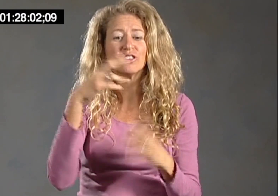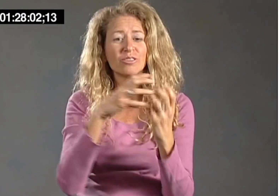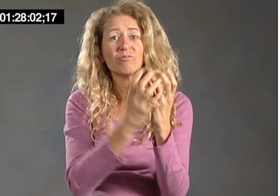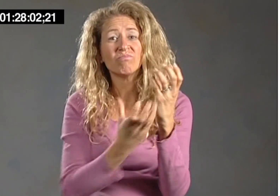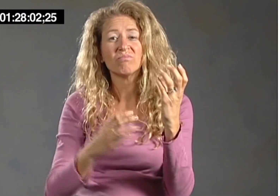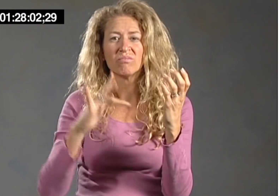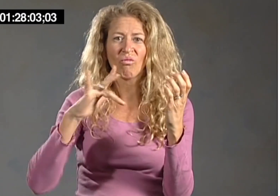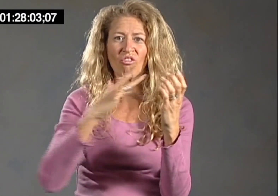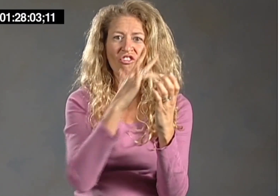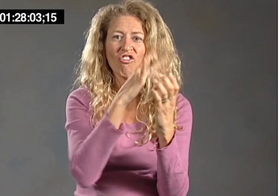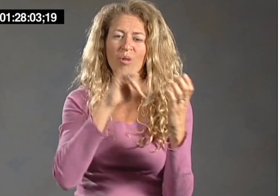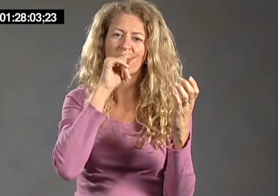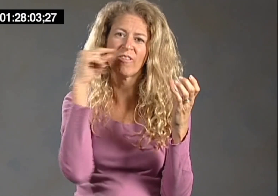which means cleared out.